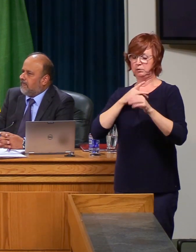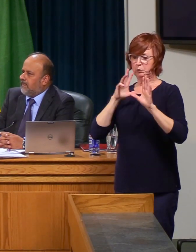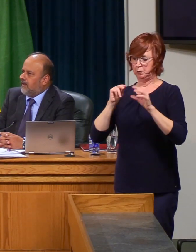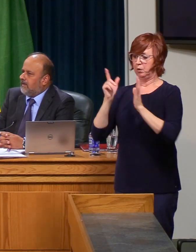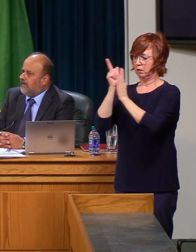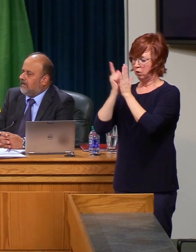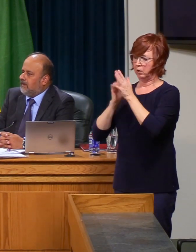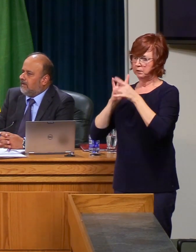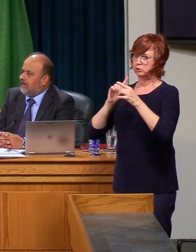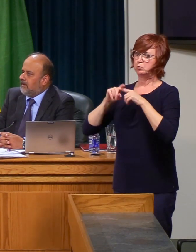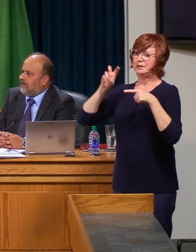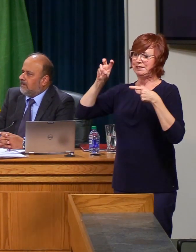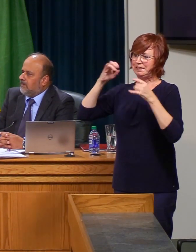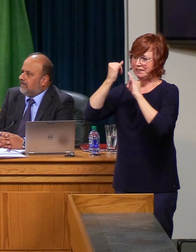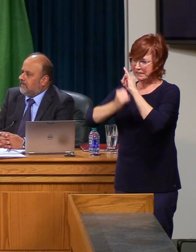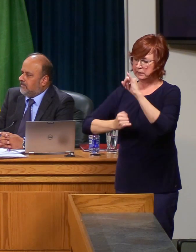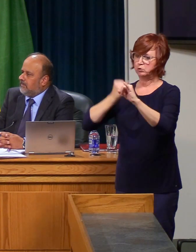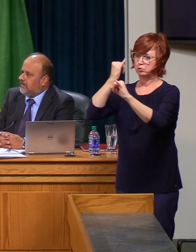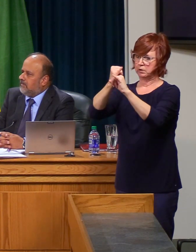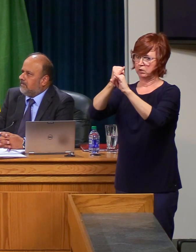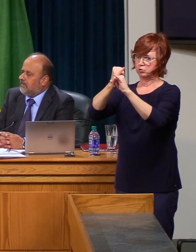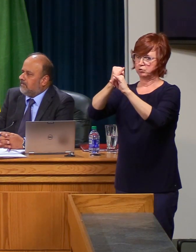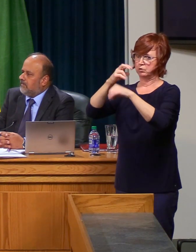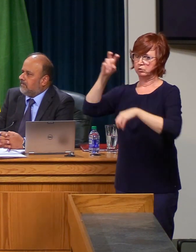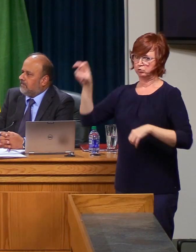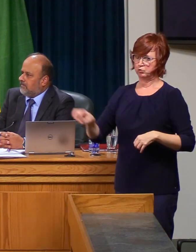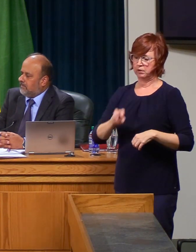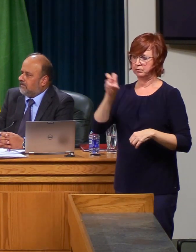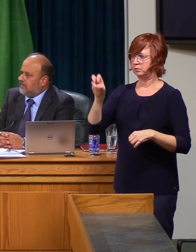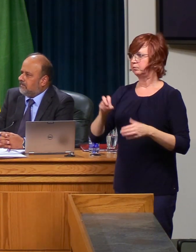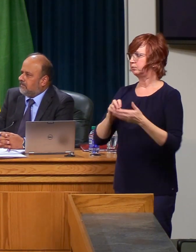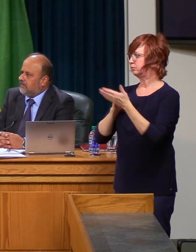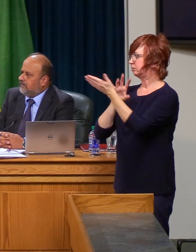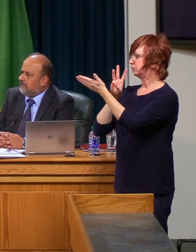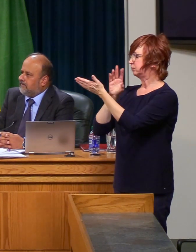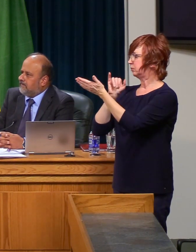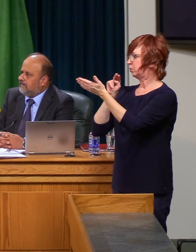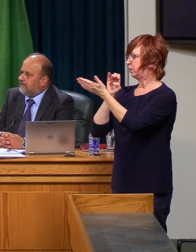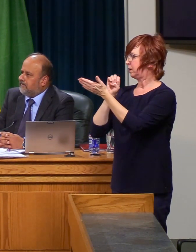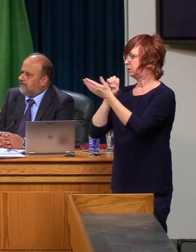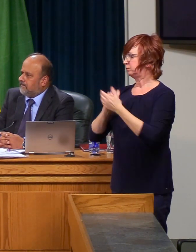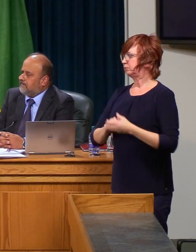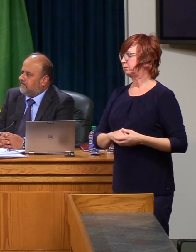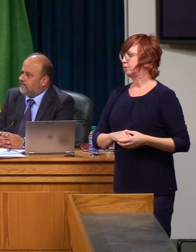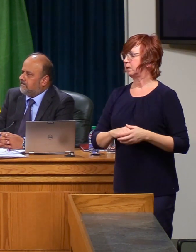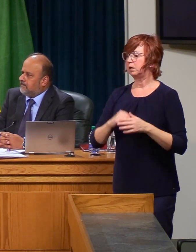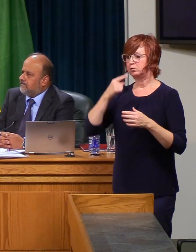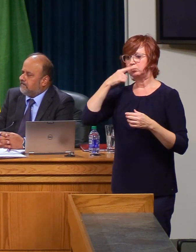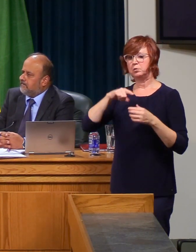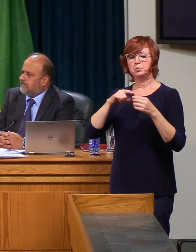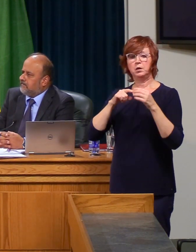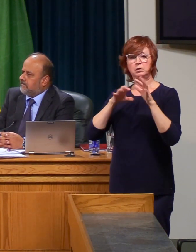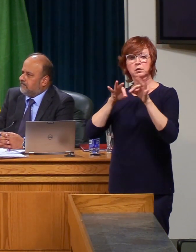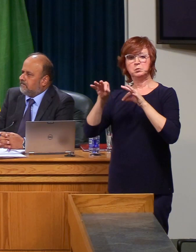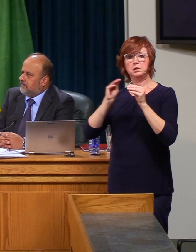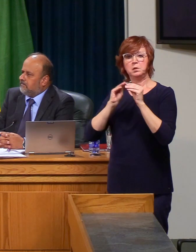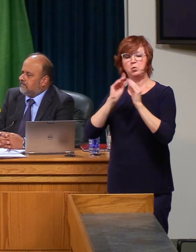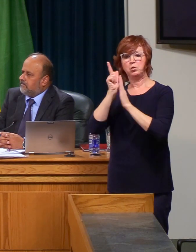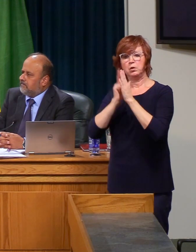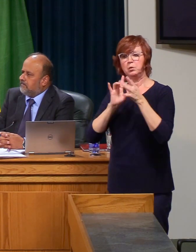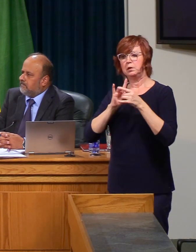travel. Wayne? Just clarify the labor law and what you're doing for employers who are forced to lay off their employees.